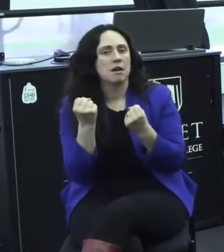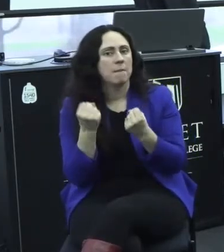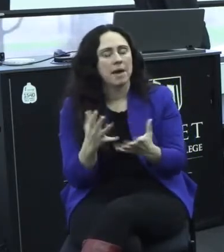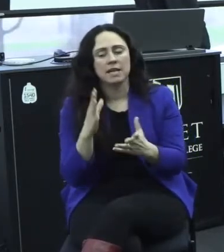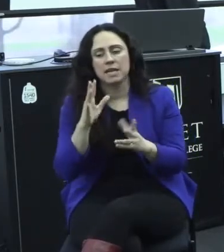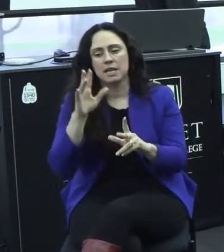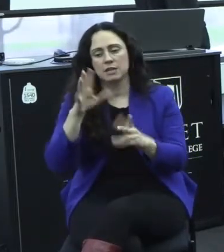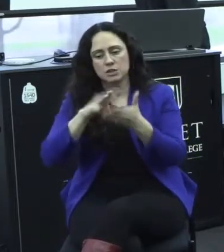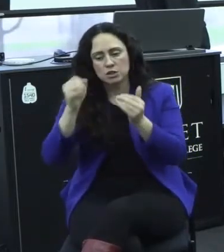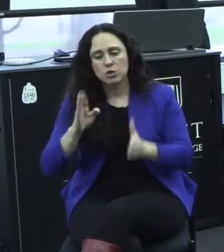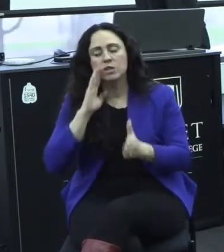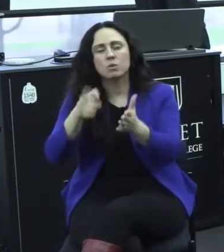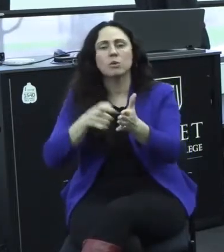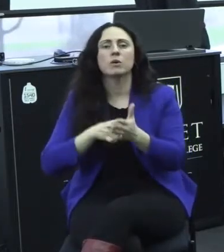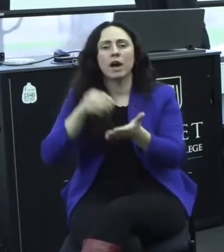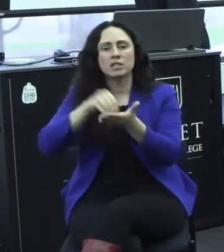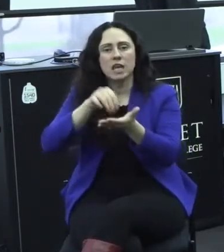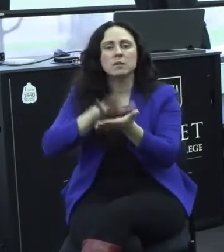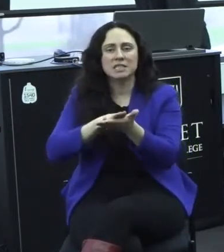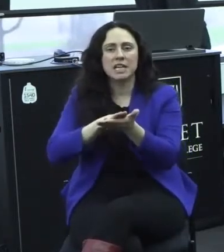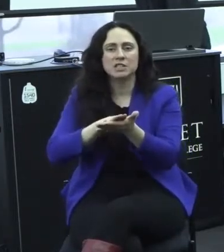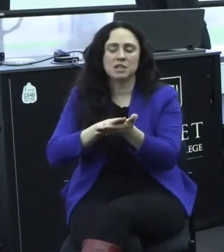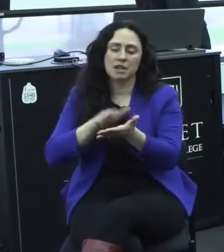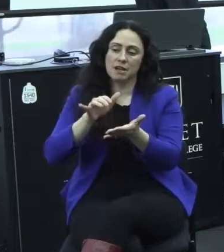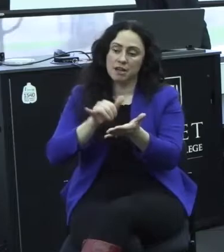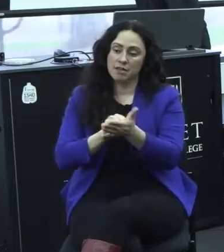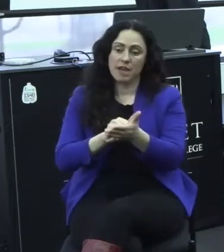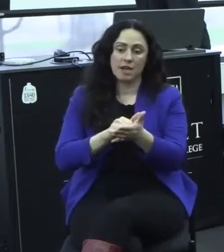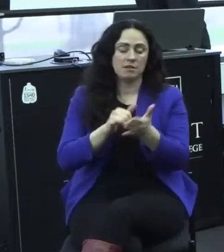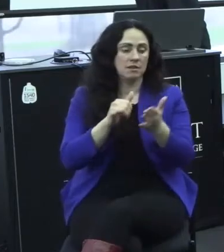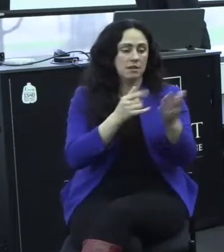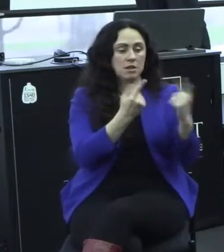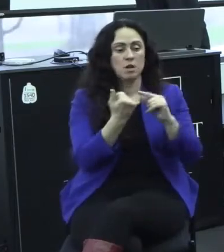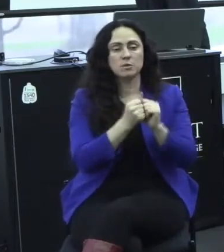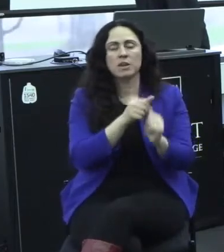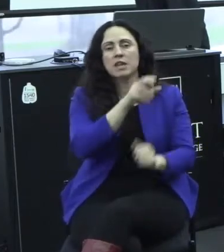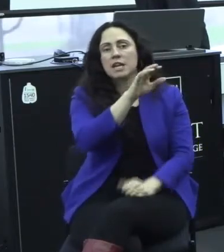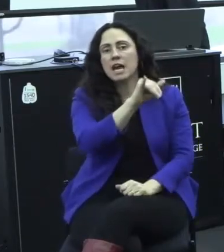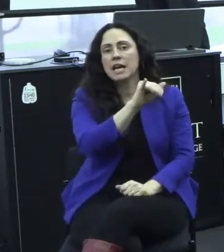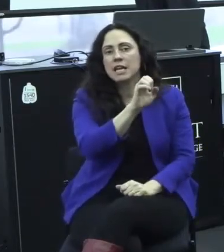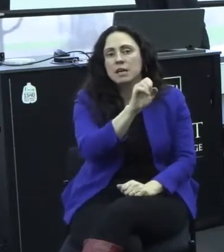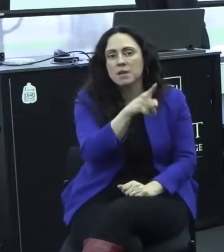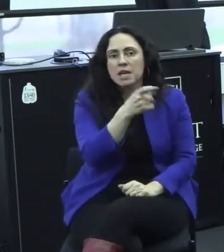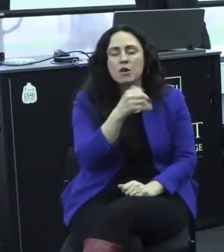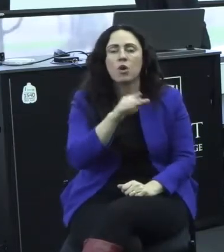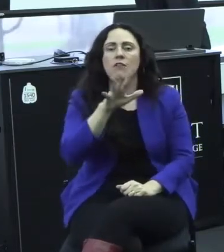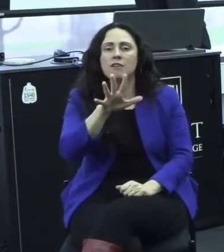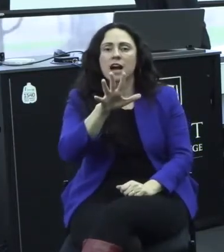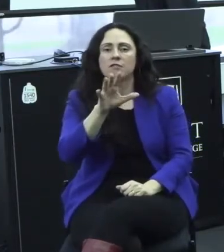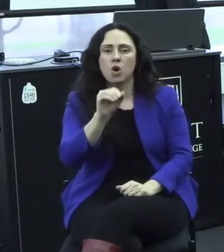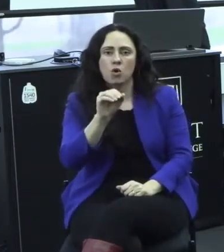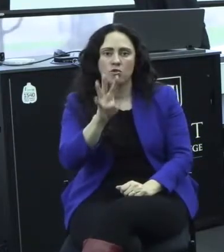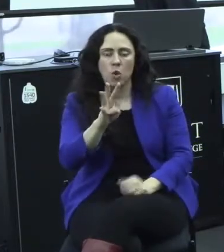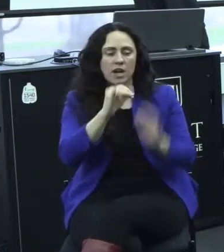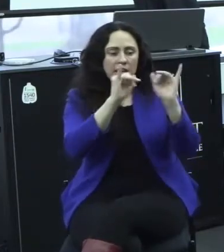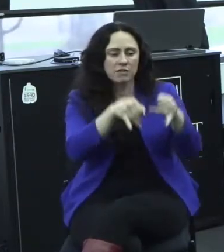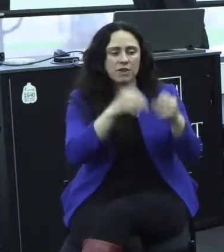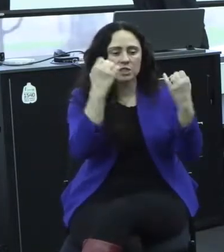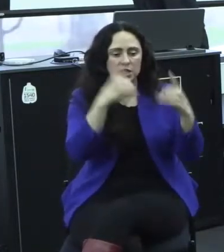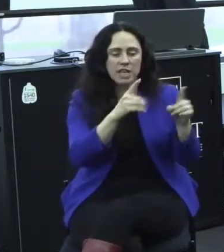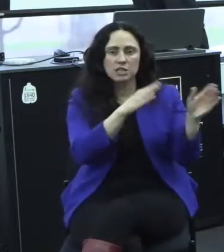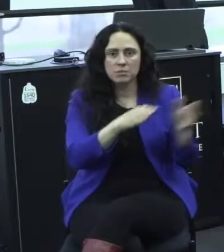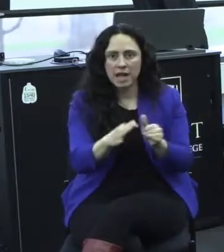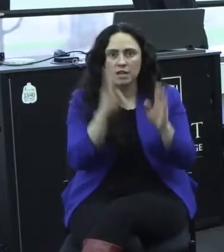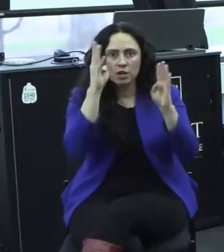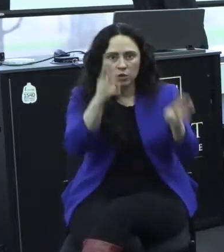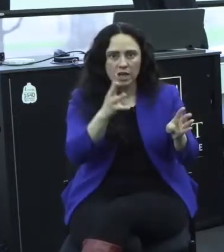need to require documentation, and that comes in the form of an IEP or 504. That's an individualized education plan that is created in the